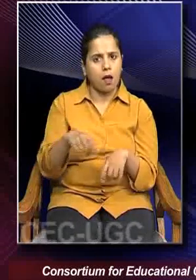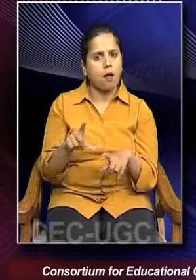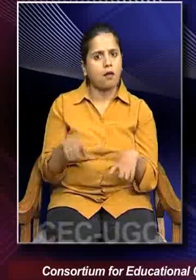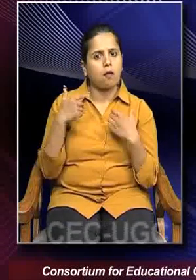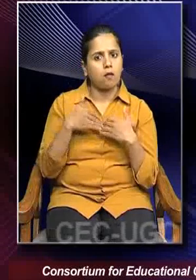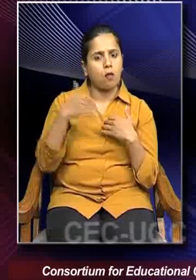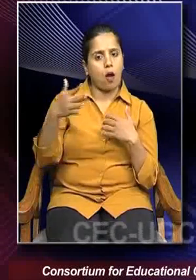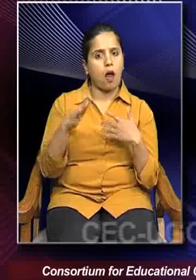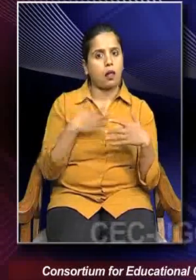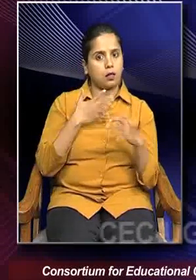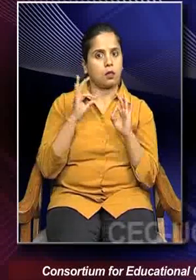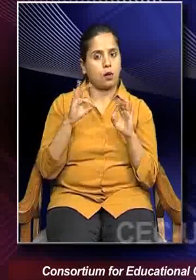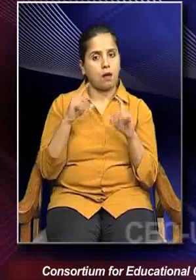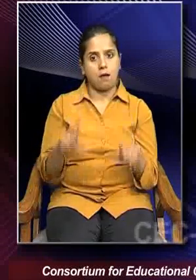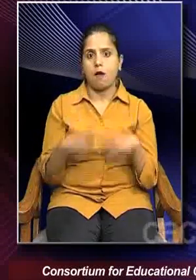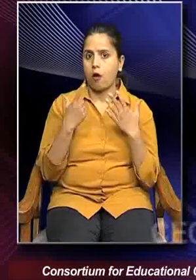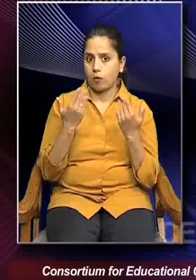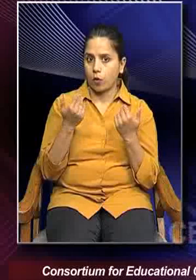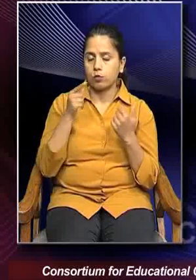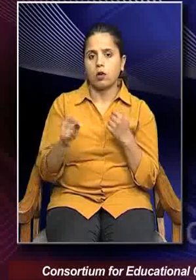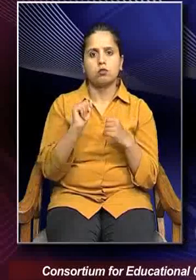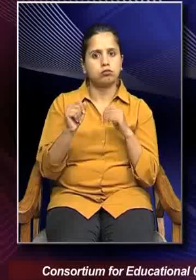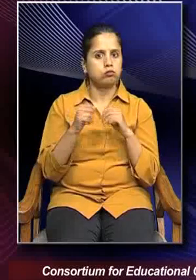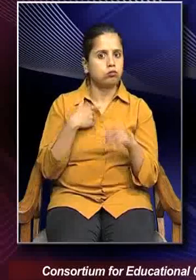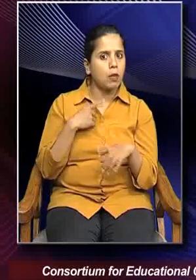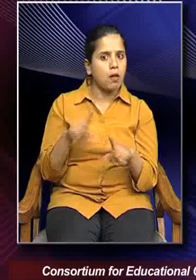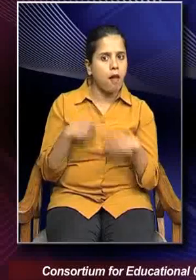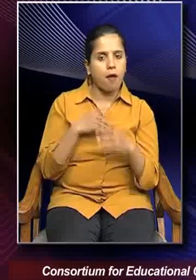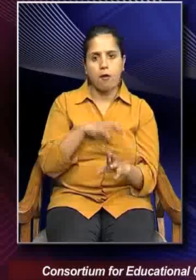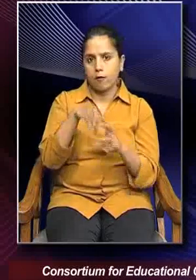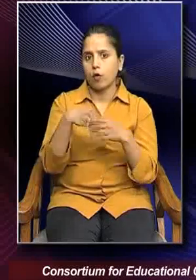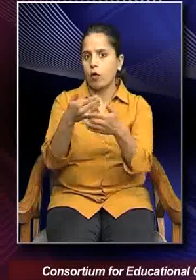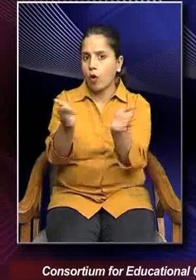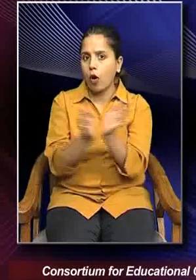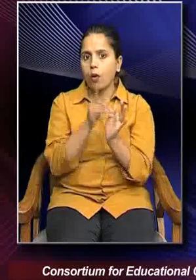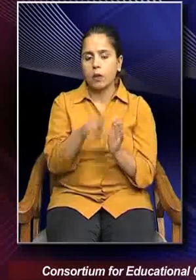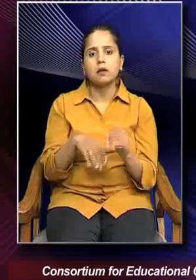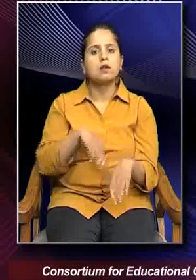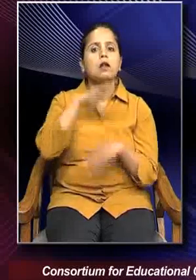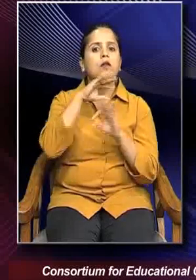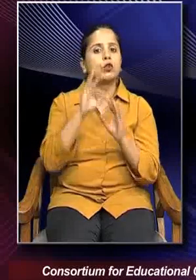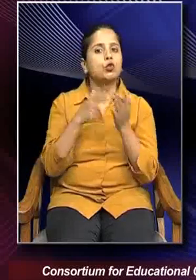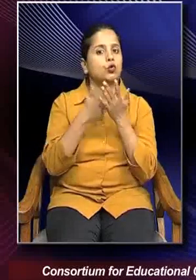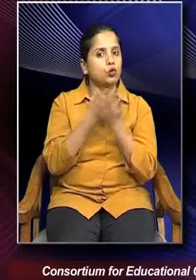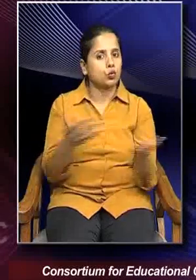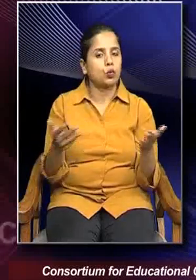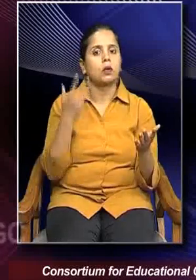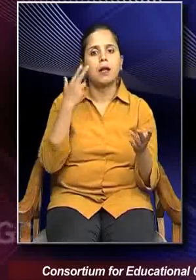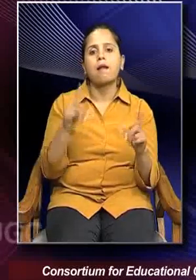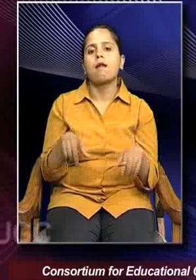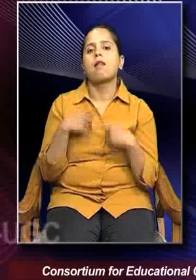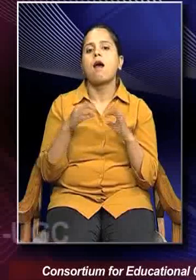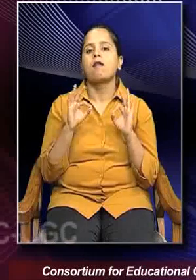and healthy life, to communicate and participate in the life of community, and to have a sufficient resources to obtain a decent